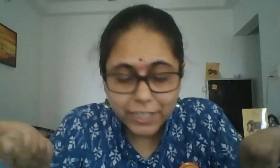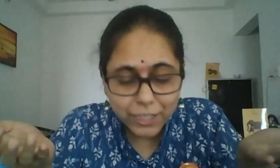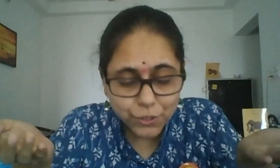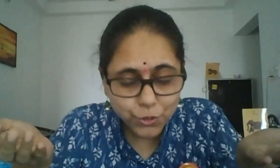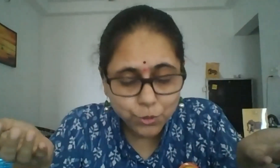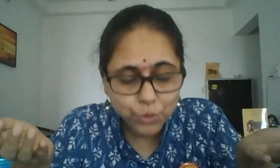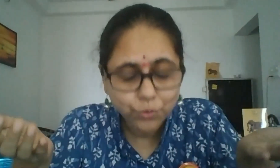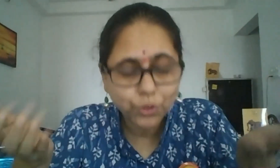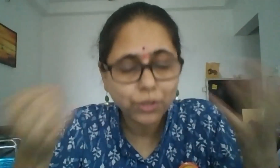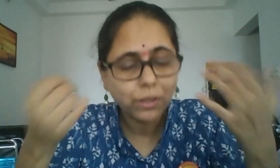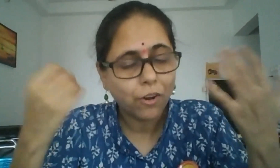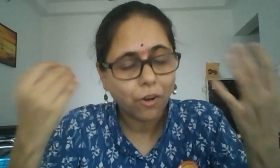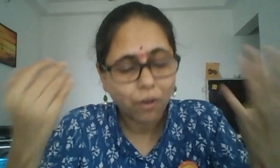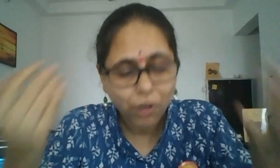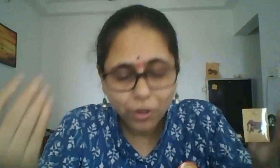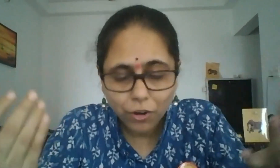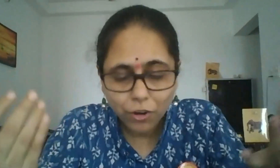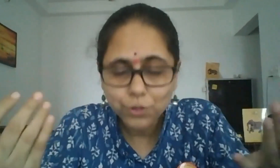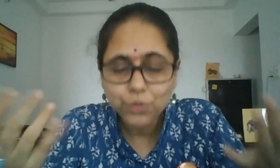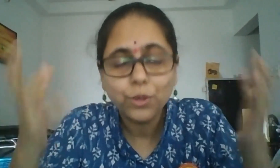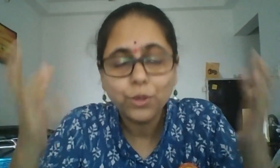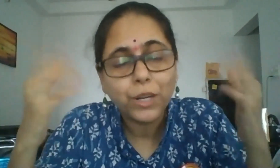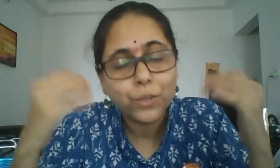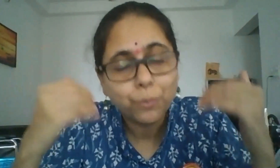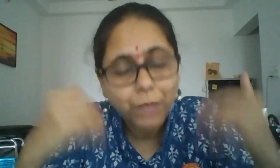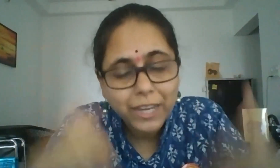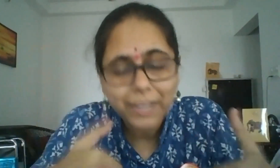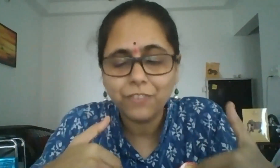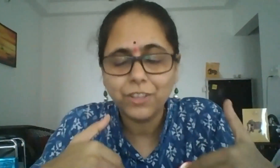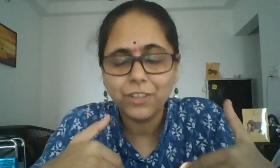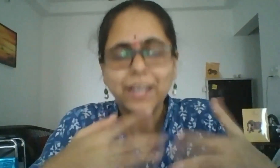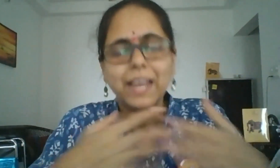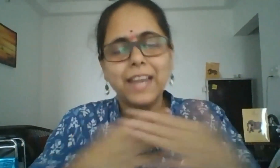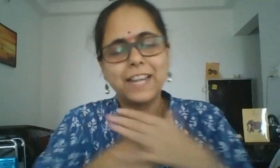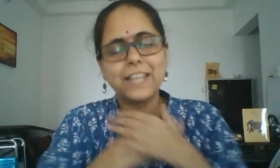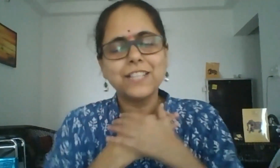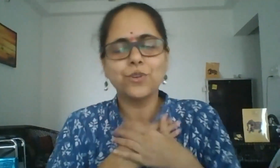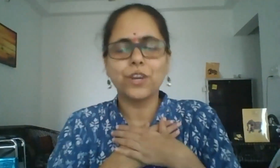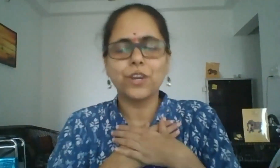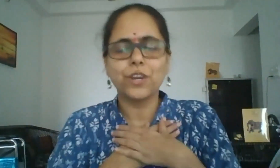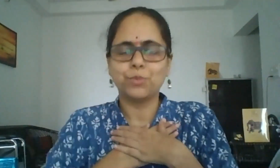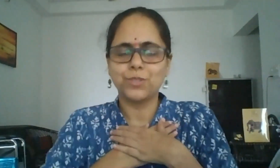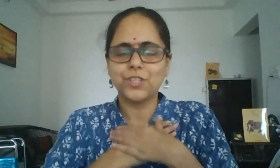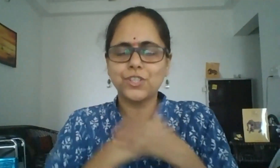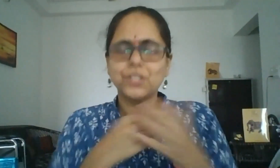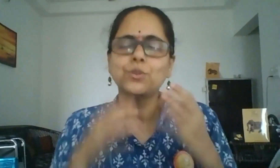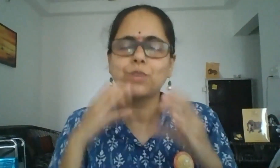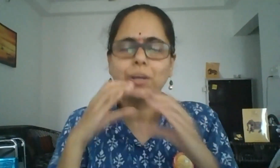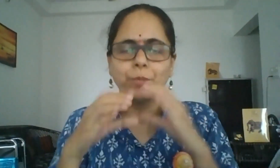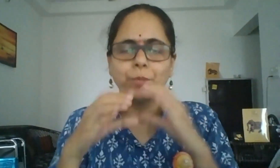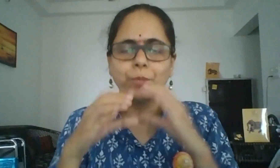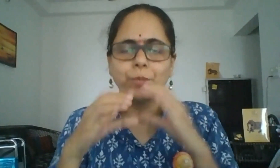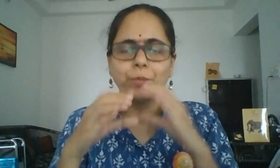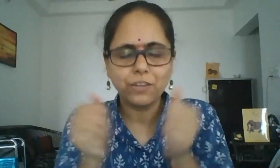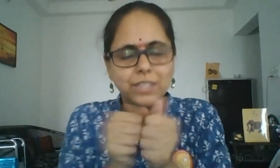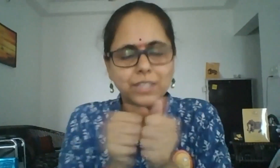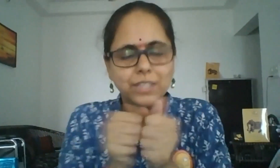is useful or not useful, but you meet anyone, at least you are in a position to communicate with someone